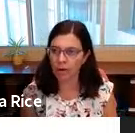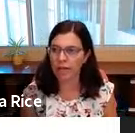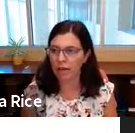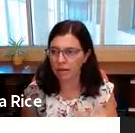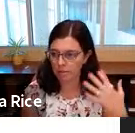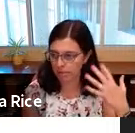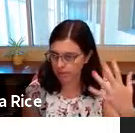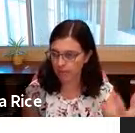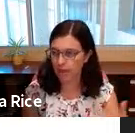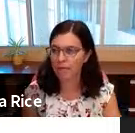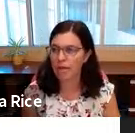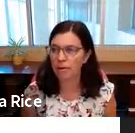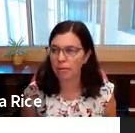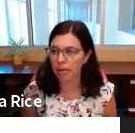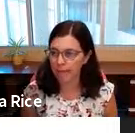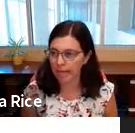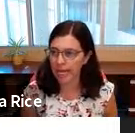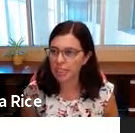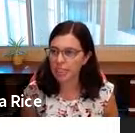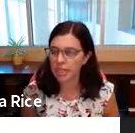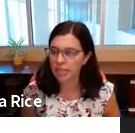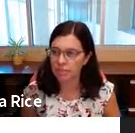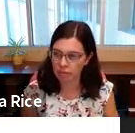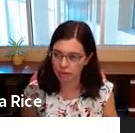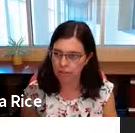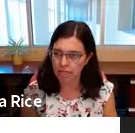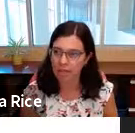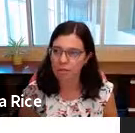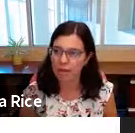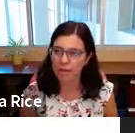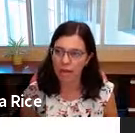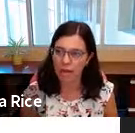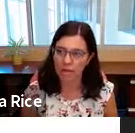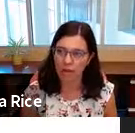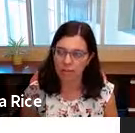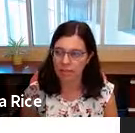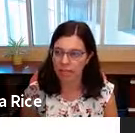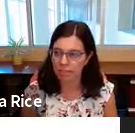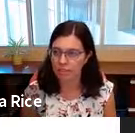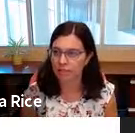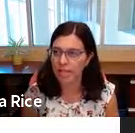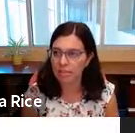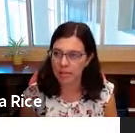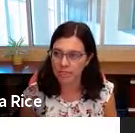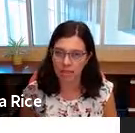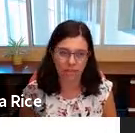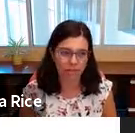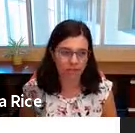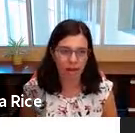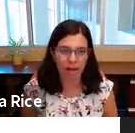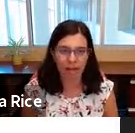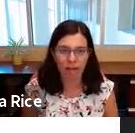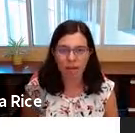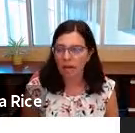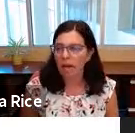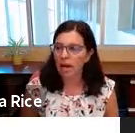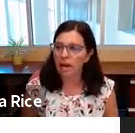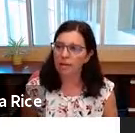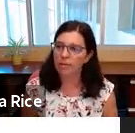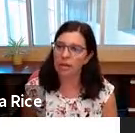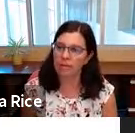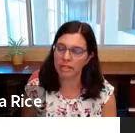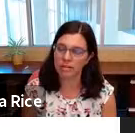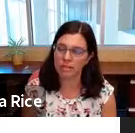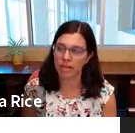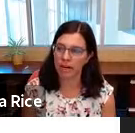have been working on developing the mobile application that is associated with the fall detection device based on this feedback.